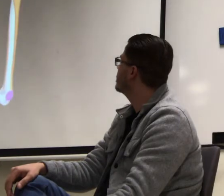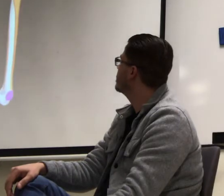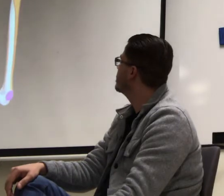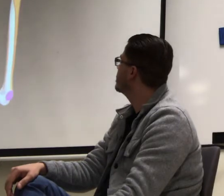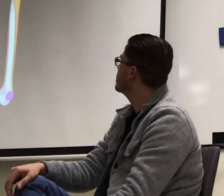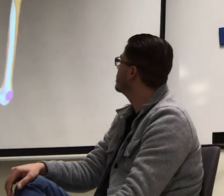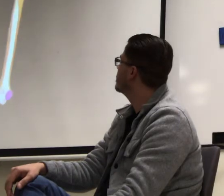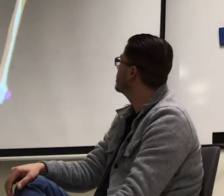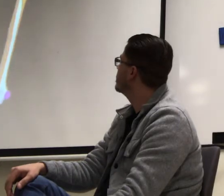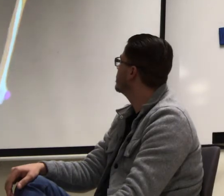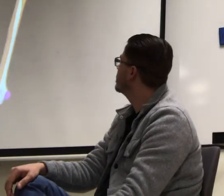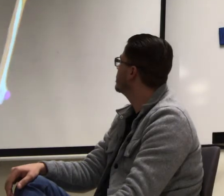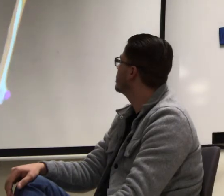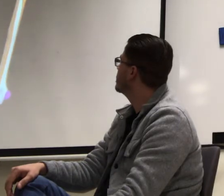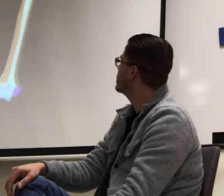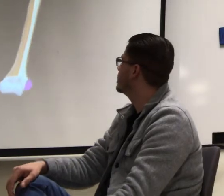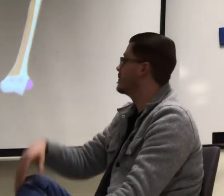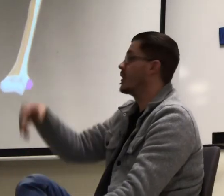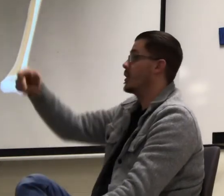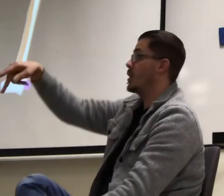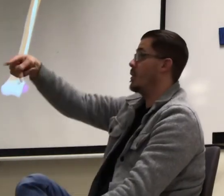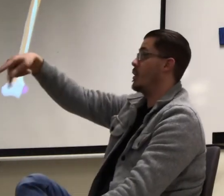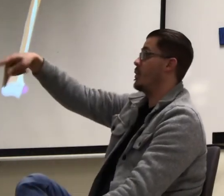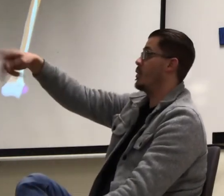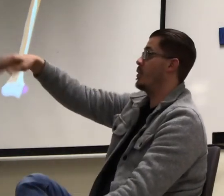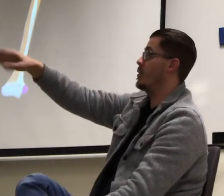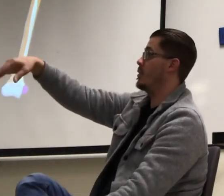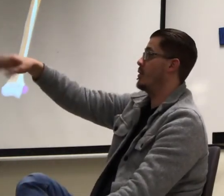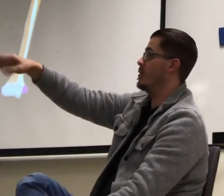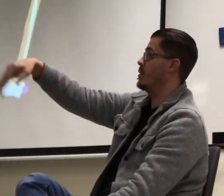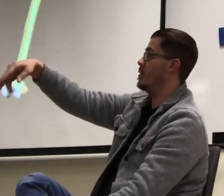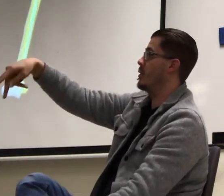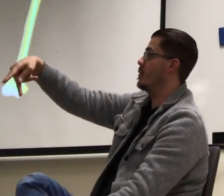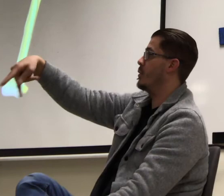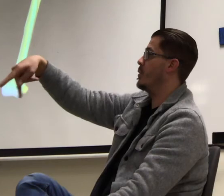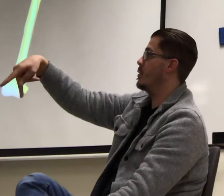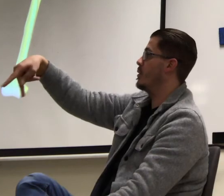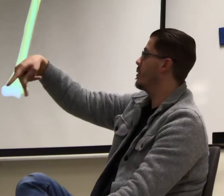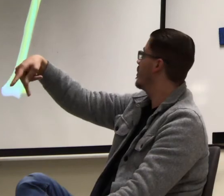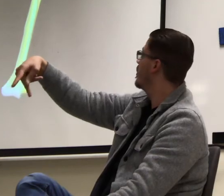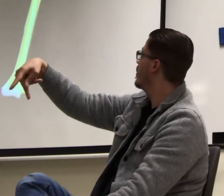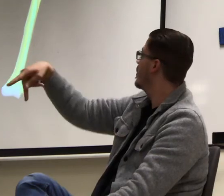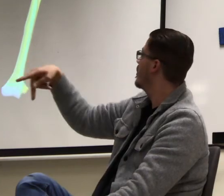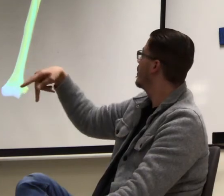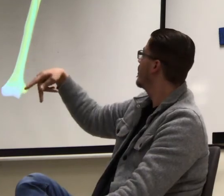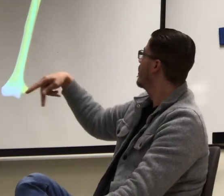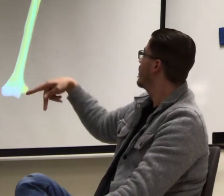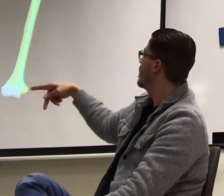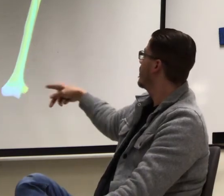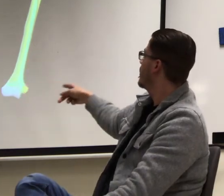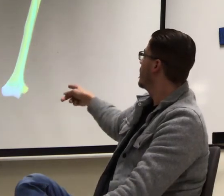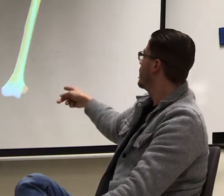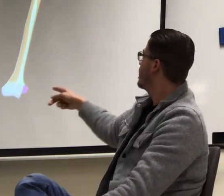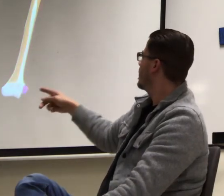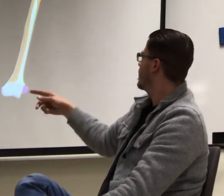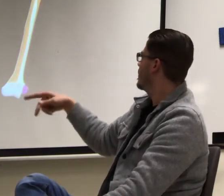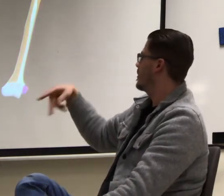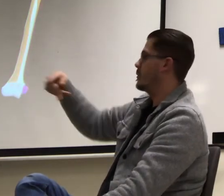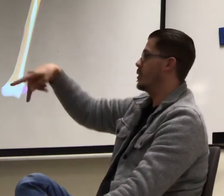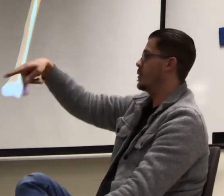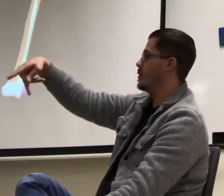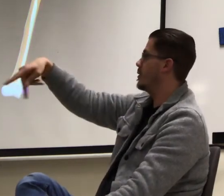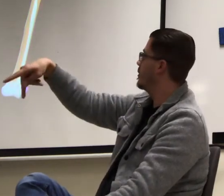So what I have highlighted in purple is the medial epicondyle, and that's another useful landmark because